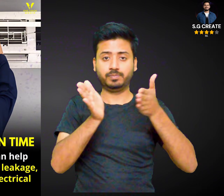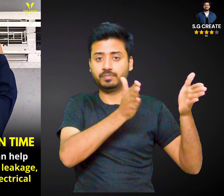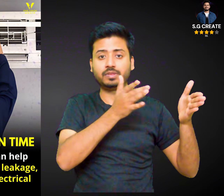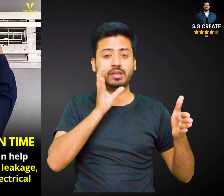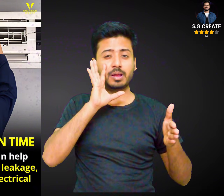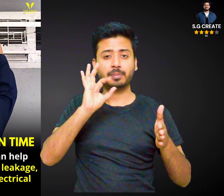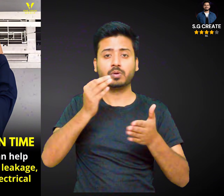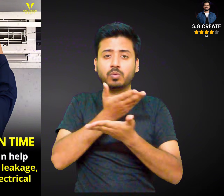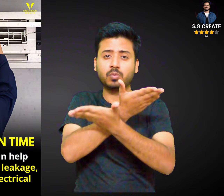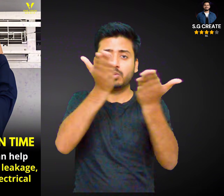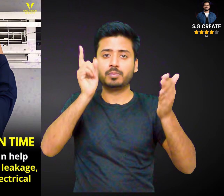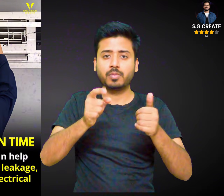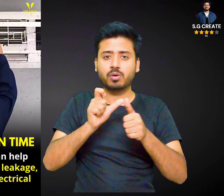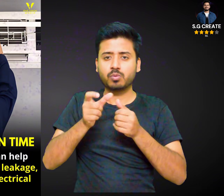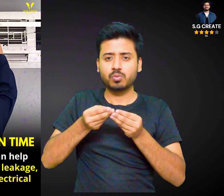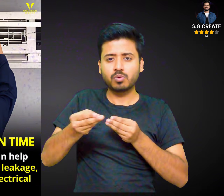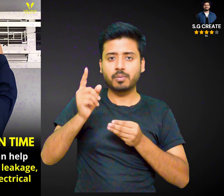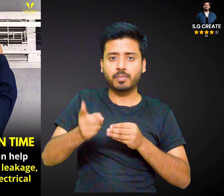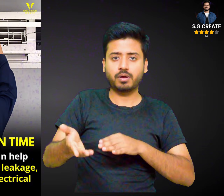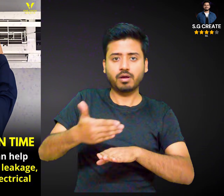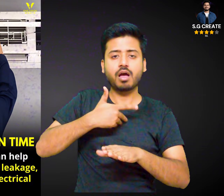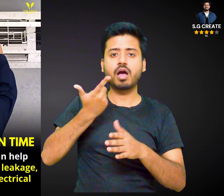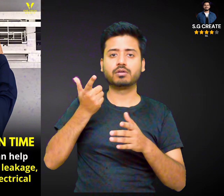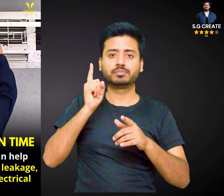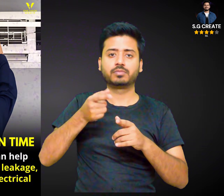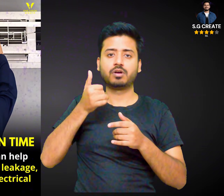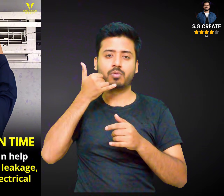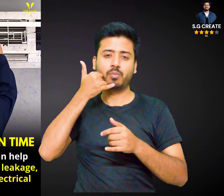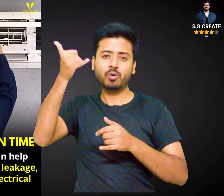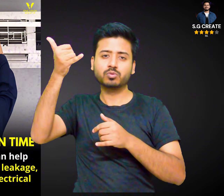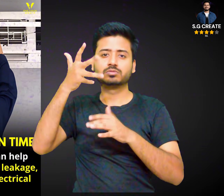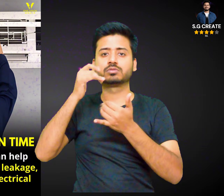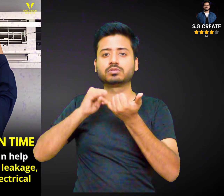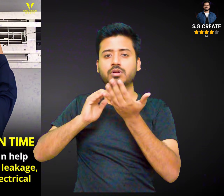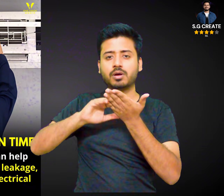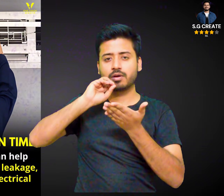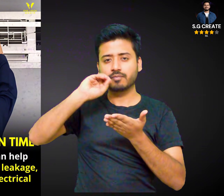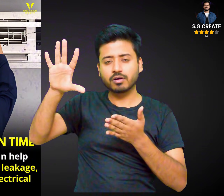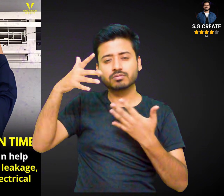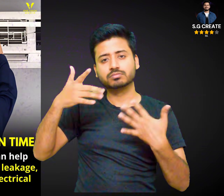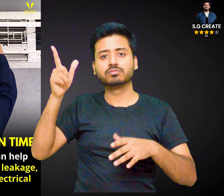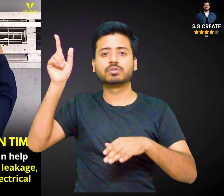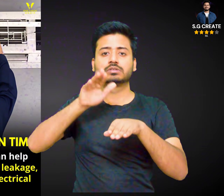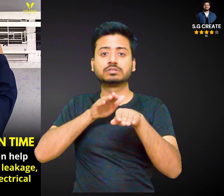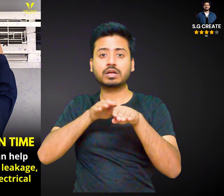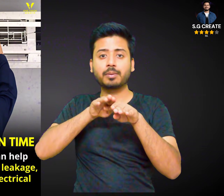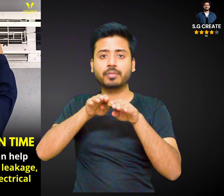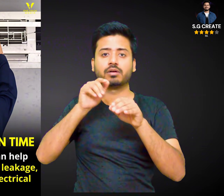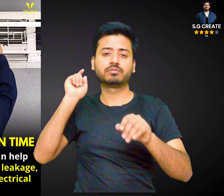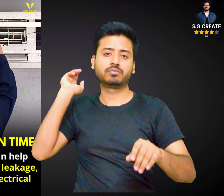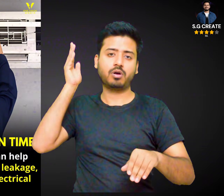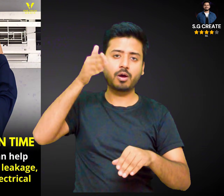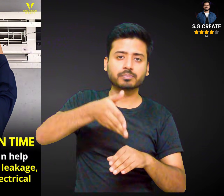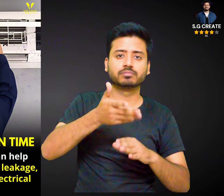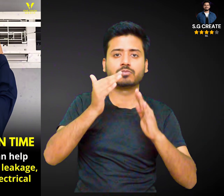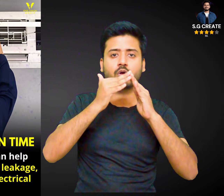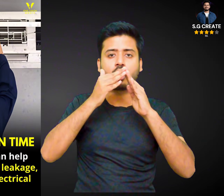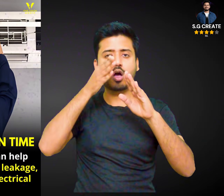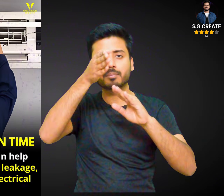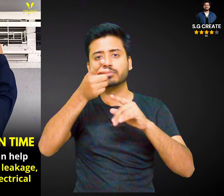lines overload. Comprehensive AC Safety Checklist Category 1, 2, 3, 6. Actionable prevention